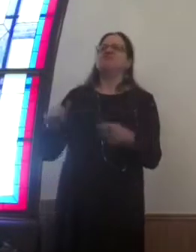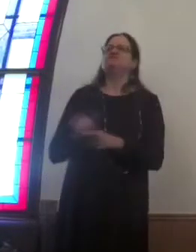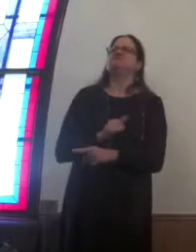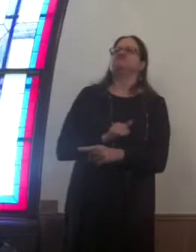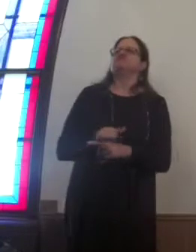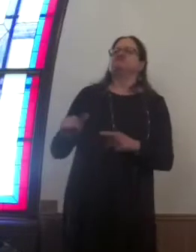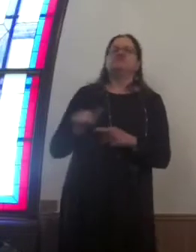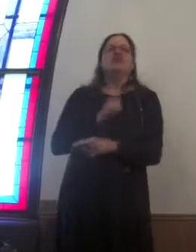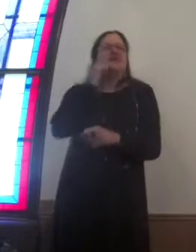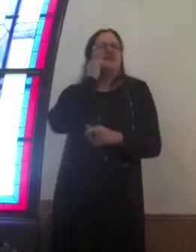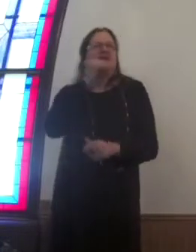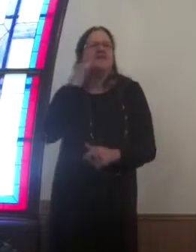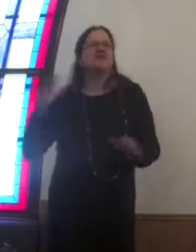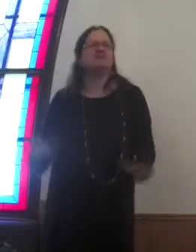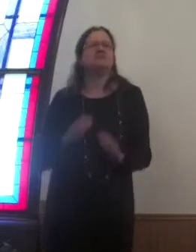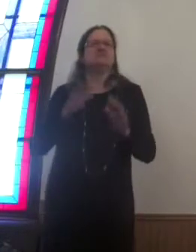practiced.